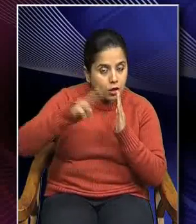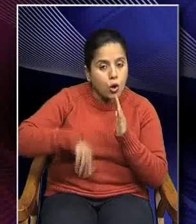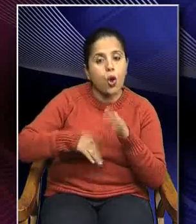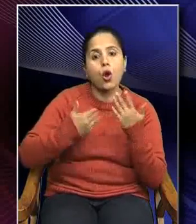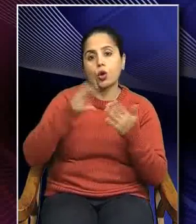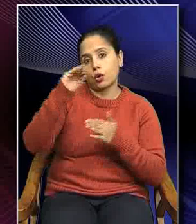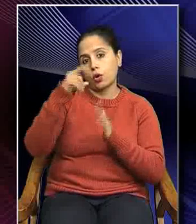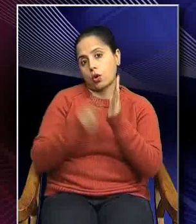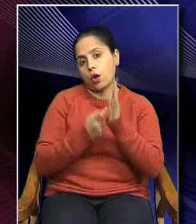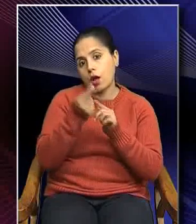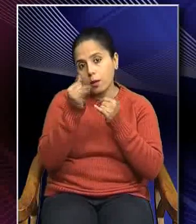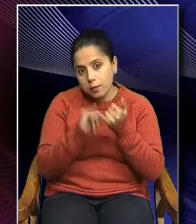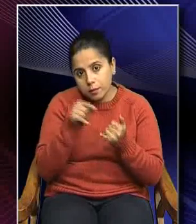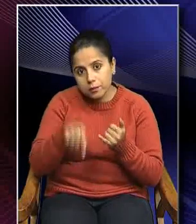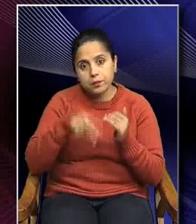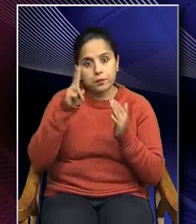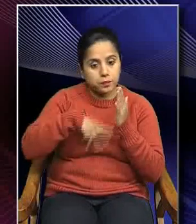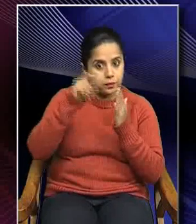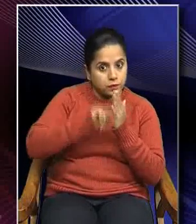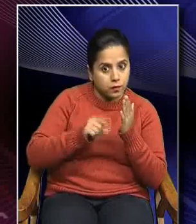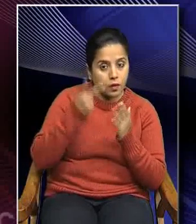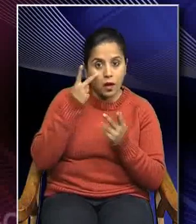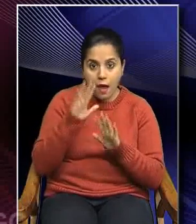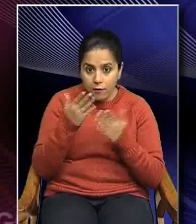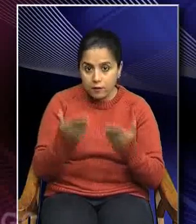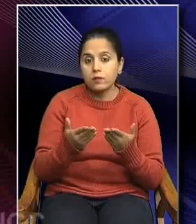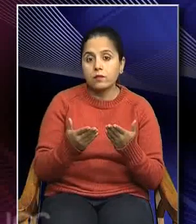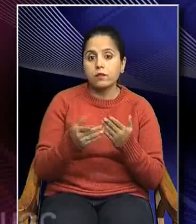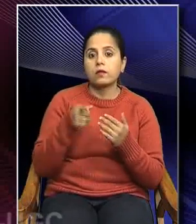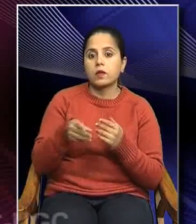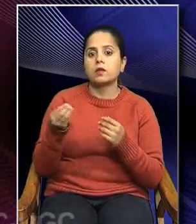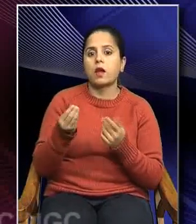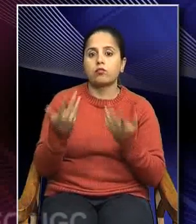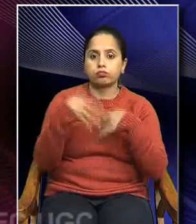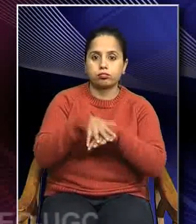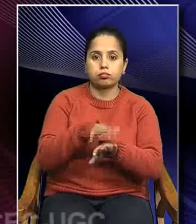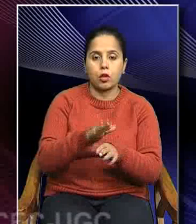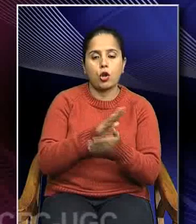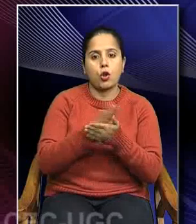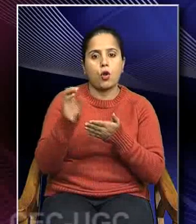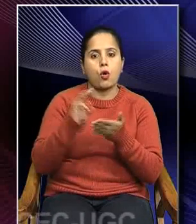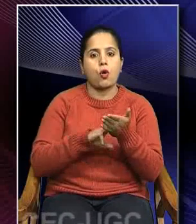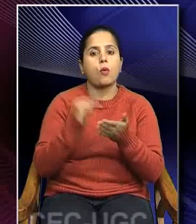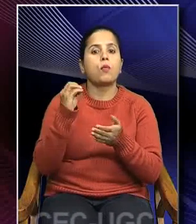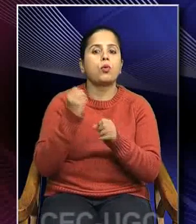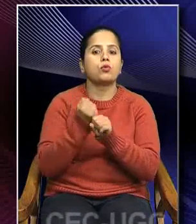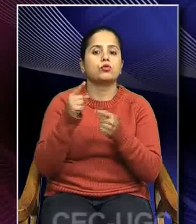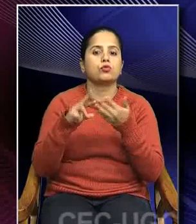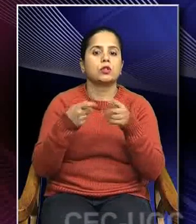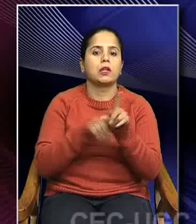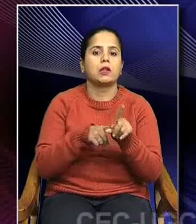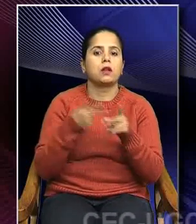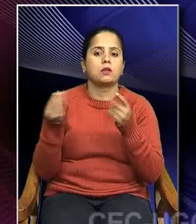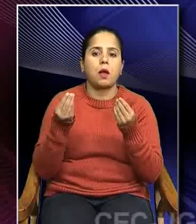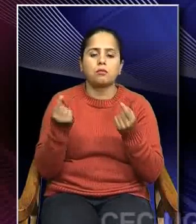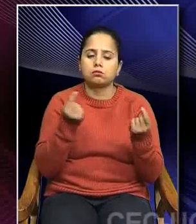of Vedic literature, there is a semblance of homogeneity. There